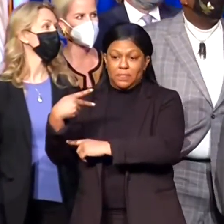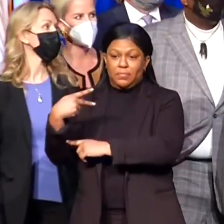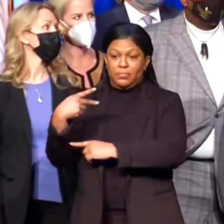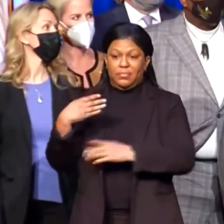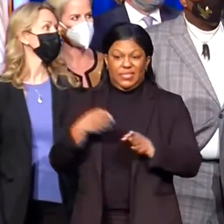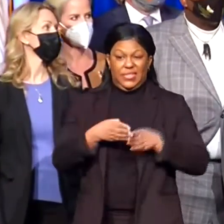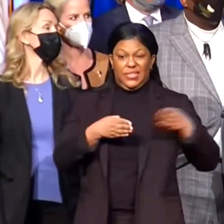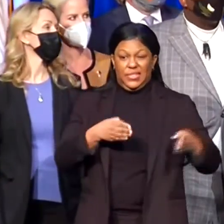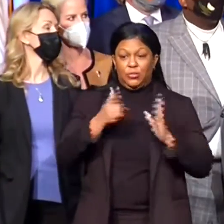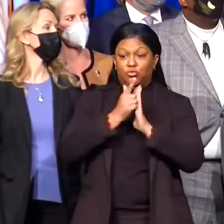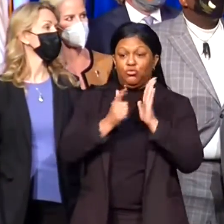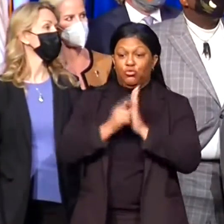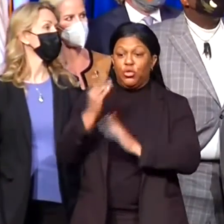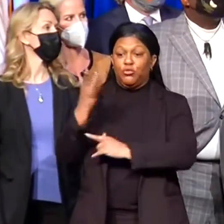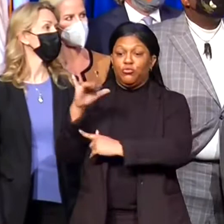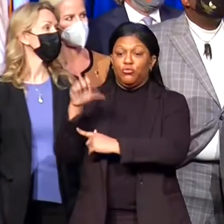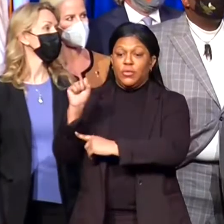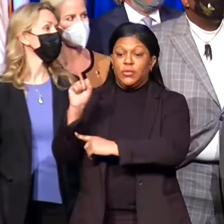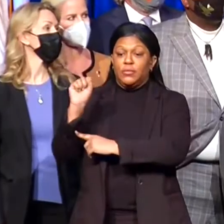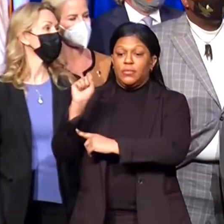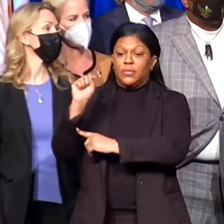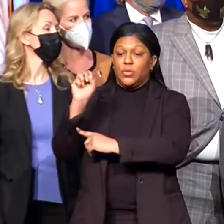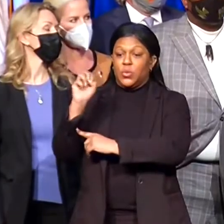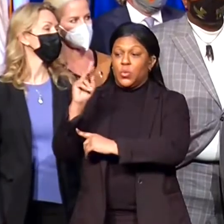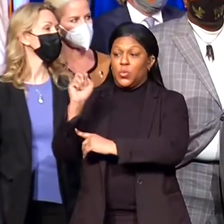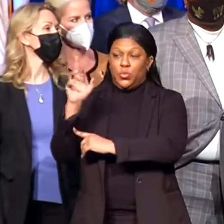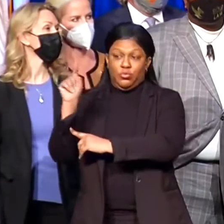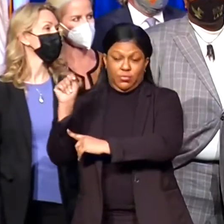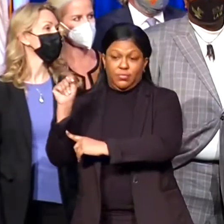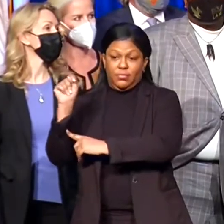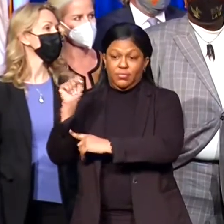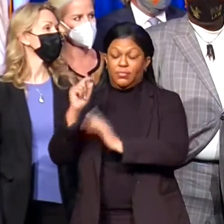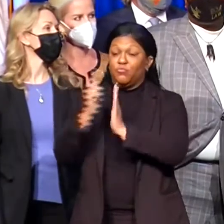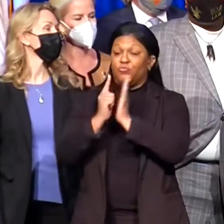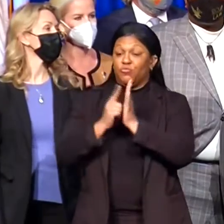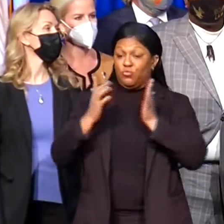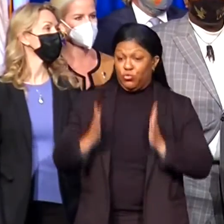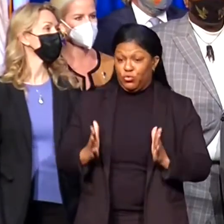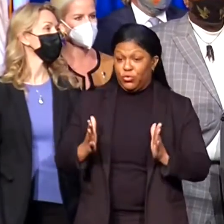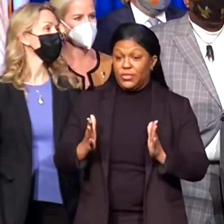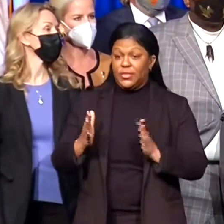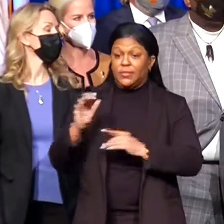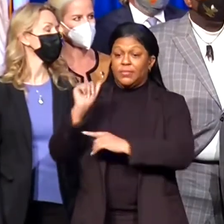Tony Romanucci, Attorney Justin Miller, Attorney Scott